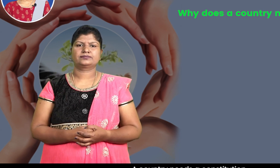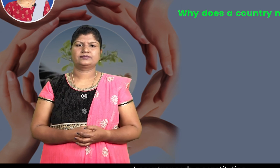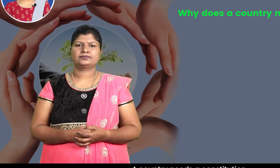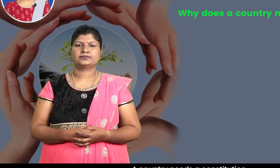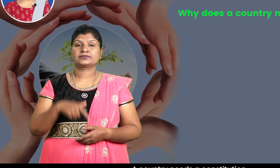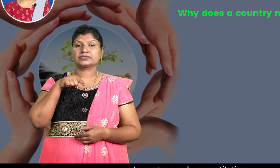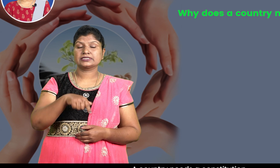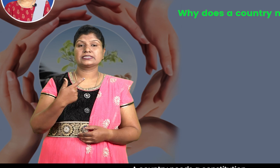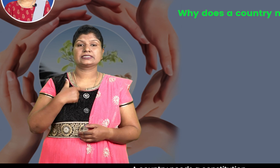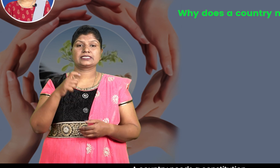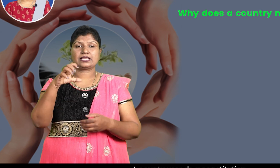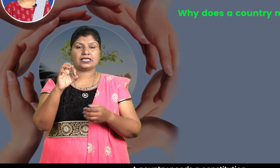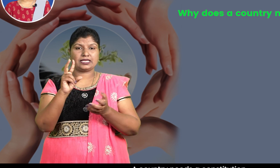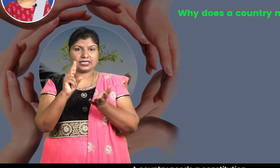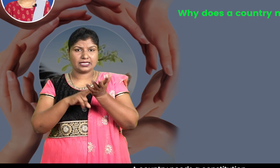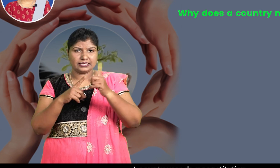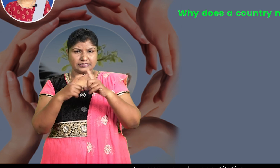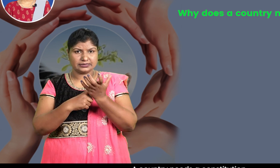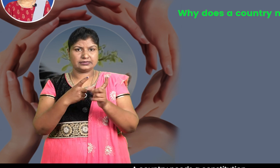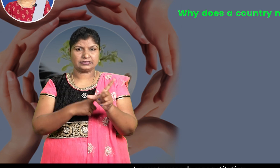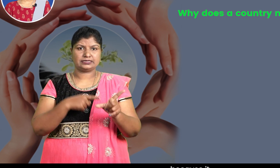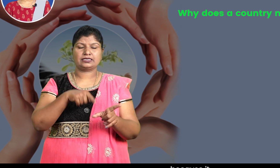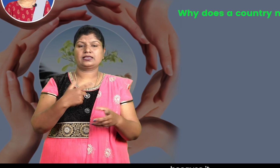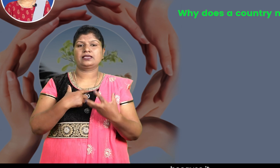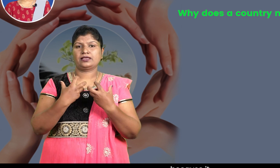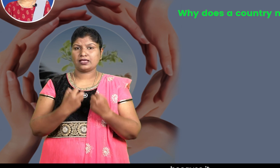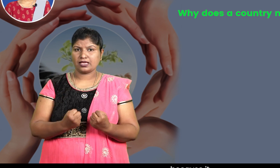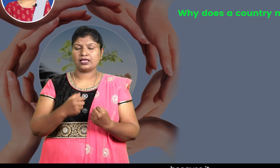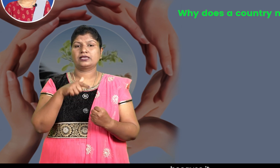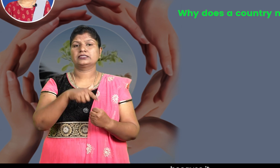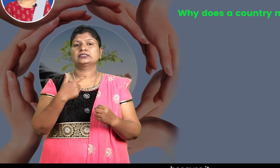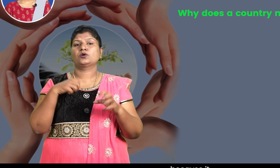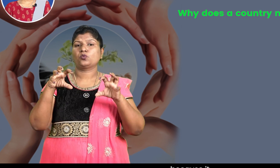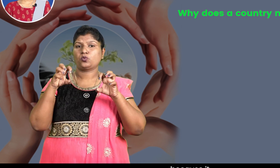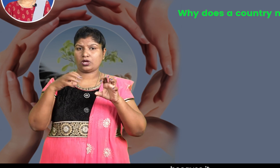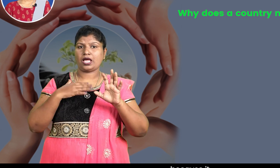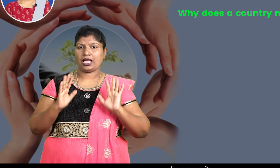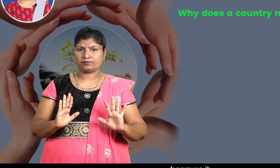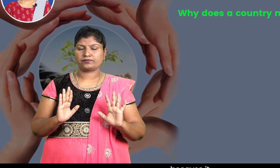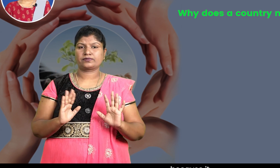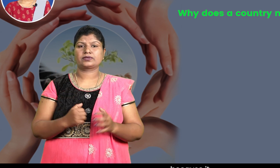A country needs a constitution because it